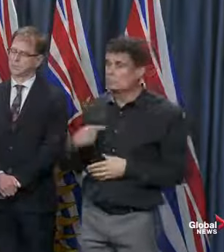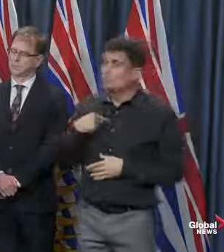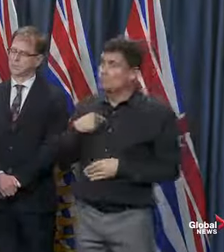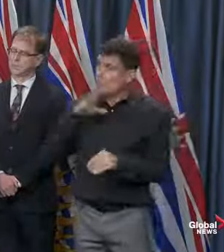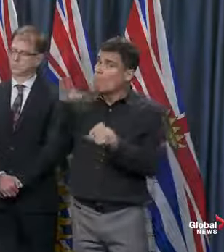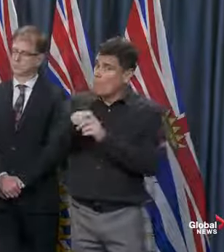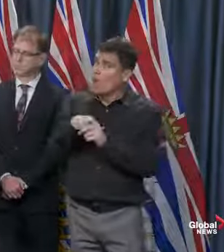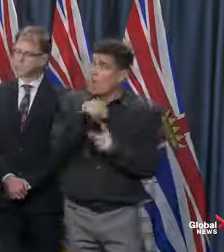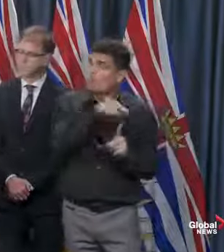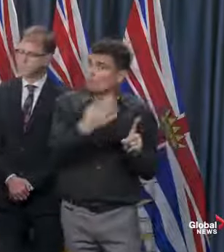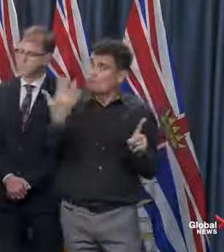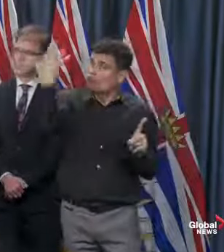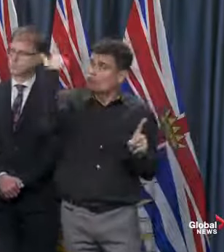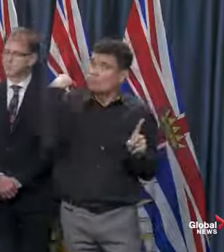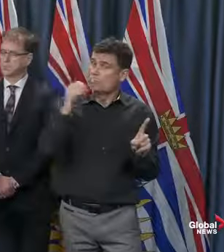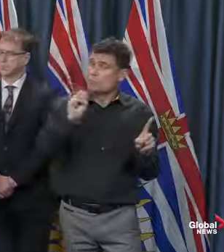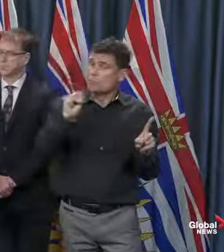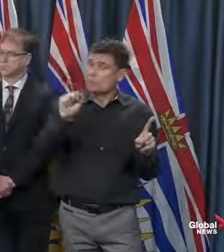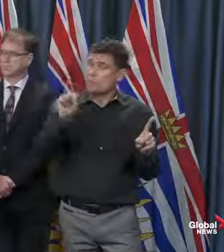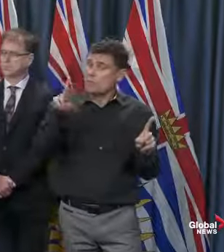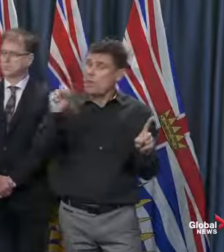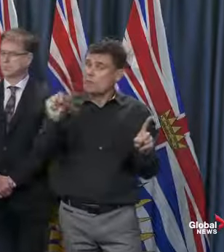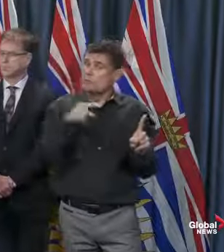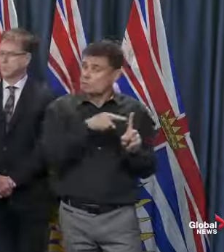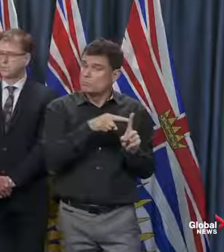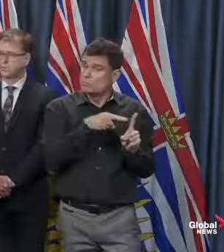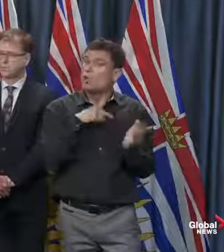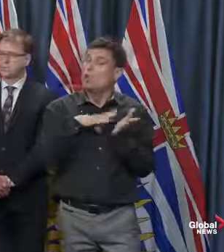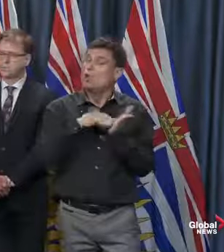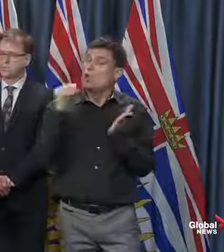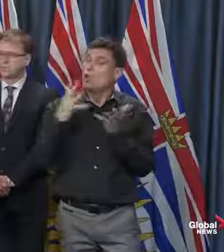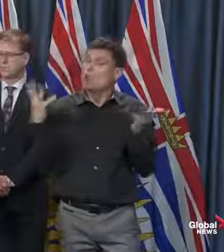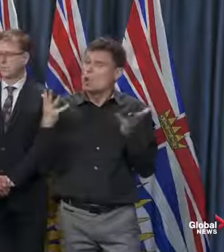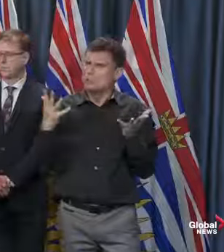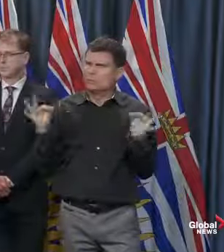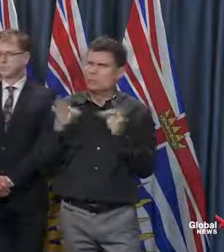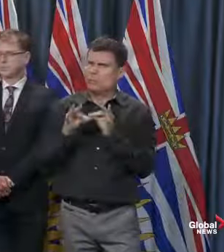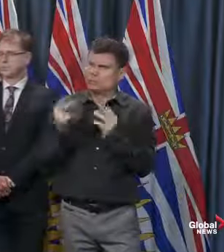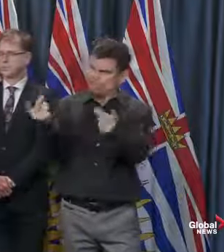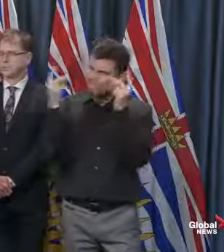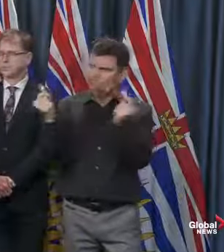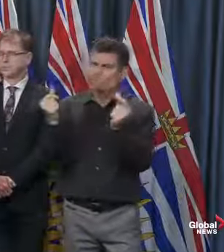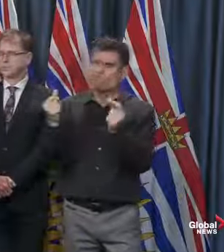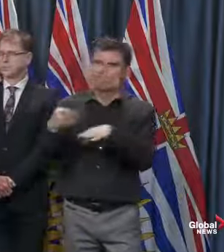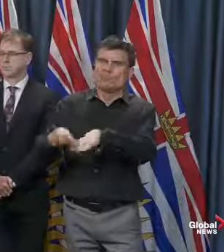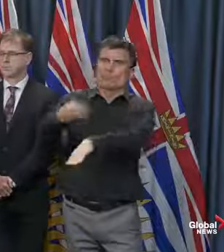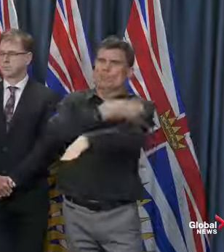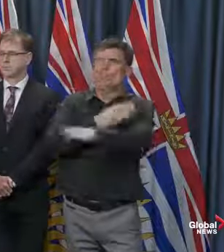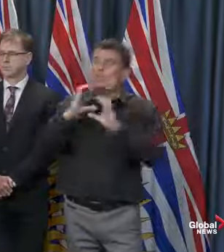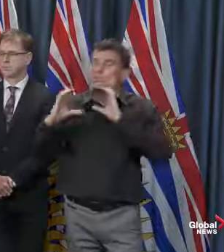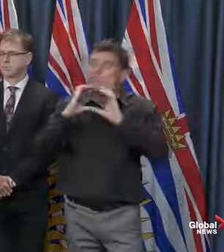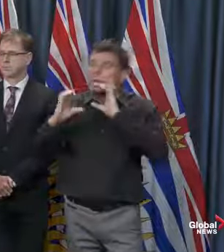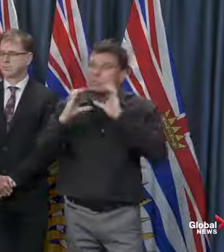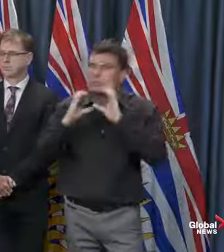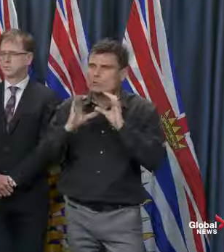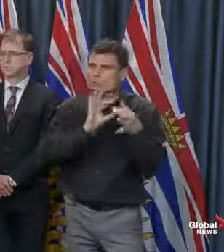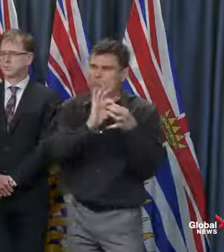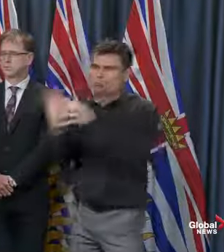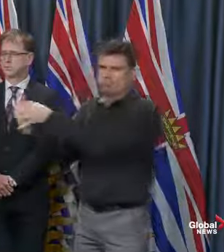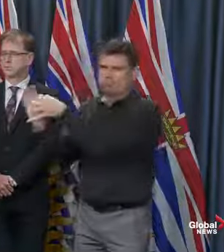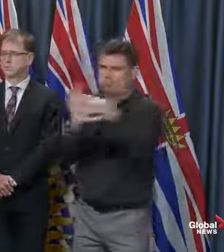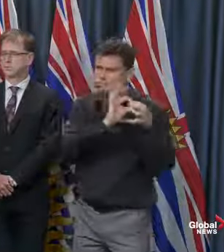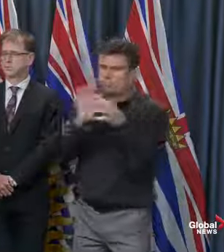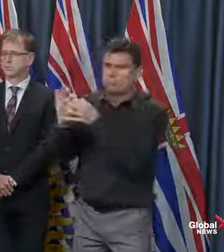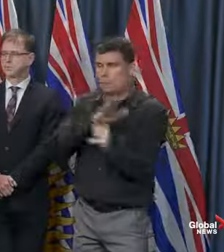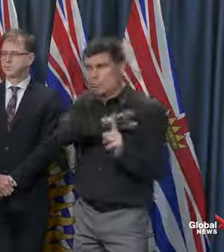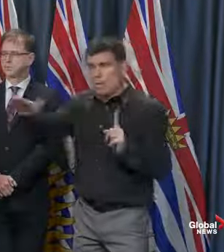the importance of early communication, about having our organizational structure federally and provincially together,